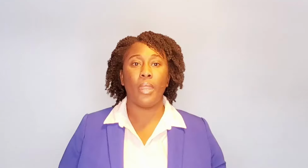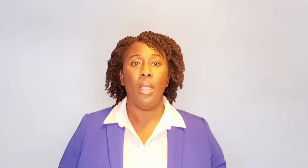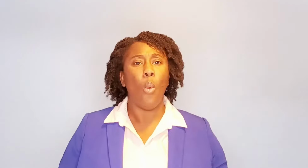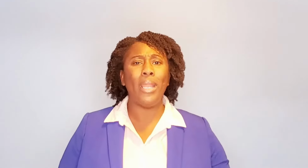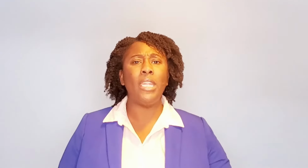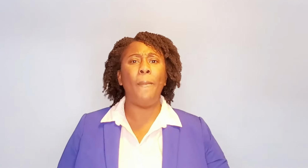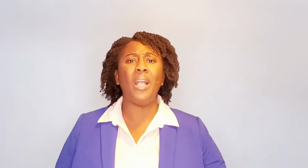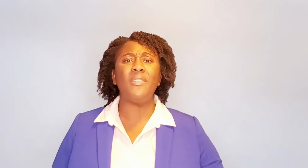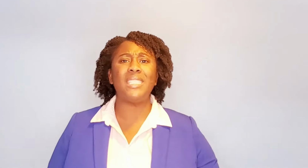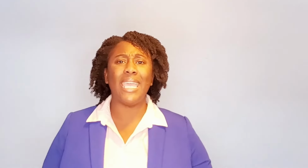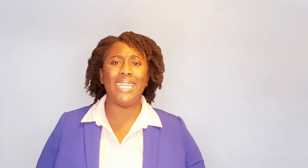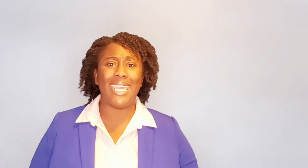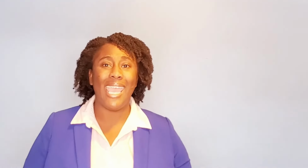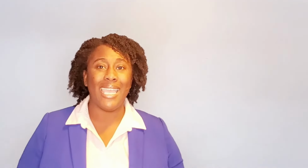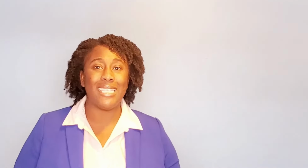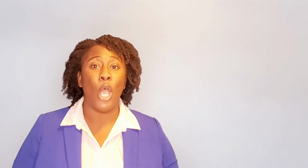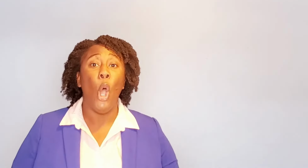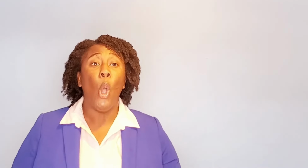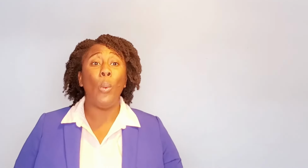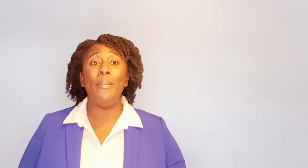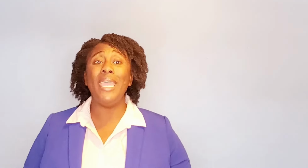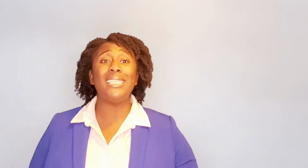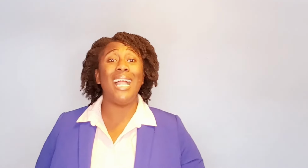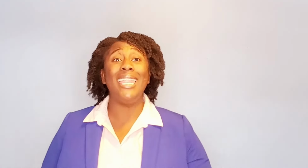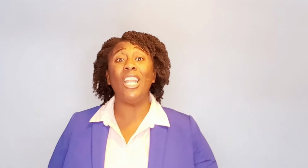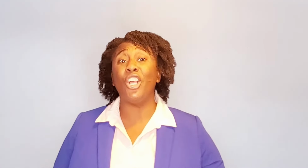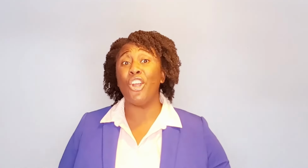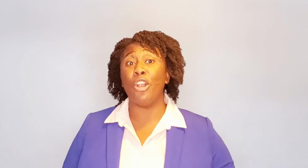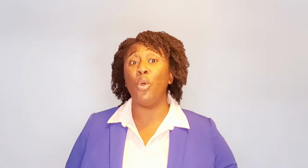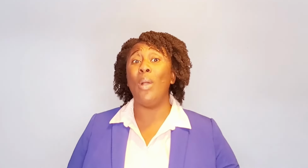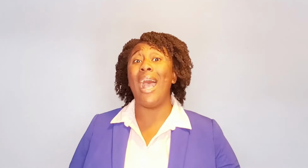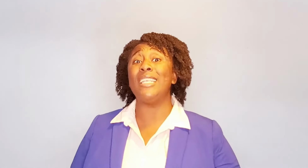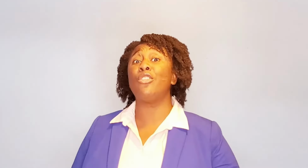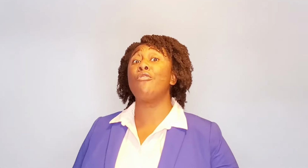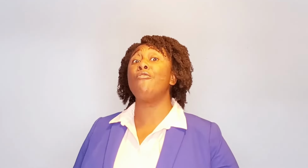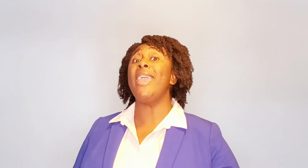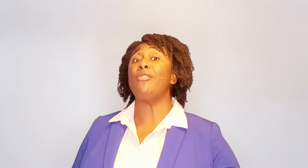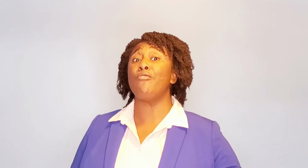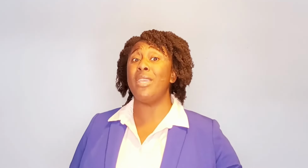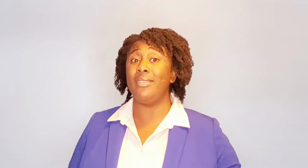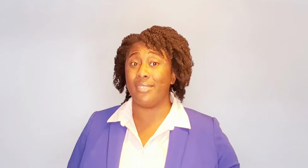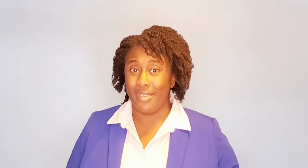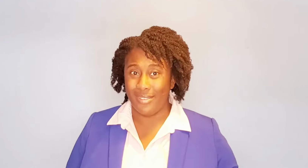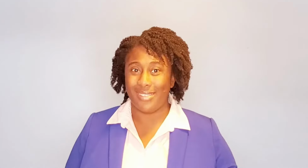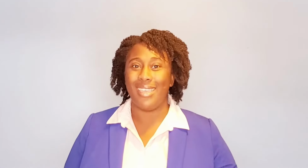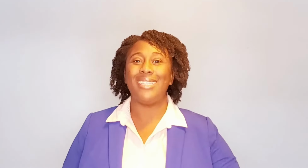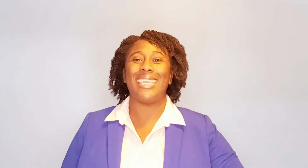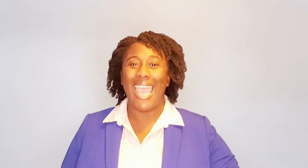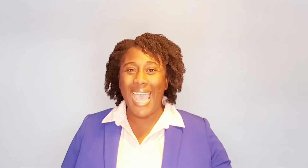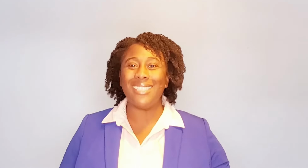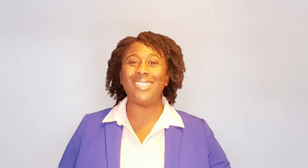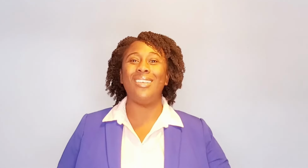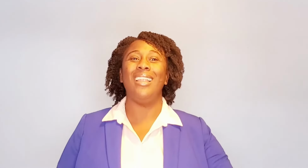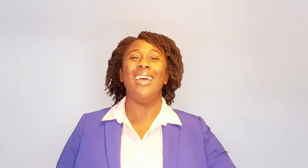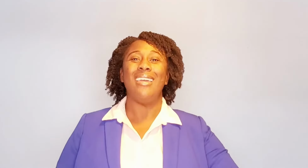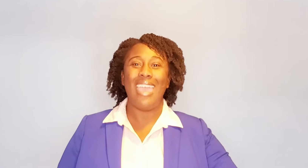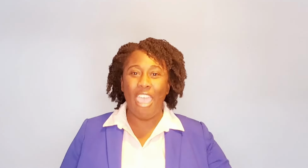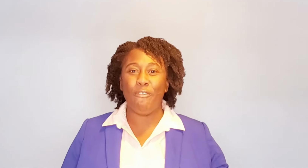Well, in the book of 2 Kings, we meet a little girl who has great reasons to cancel